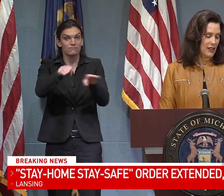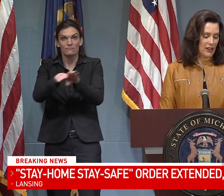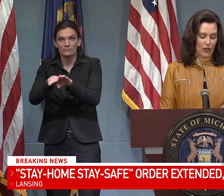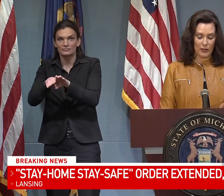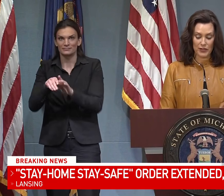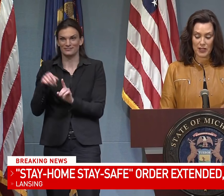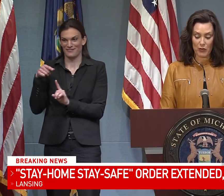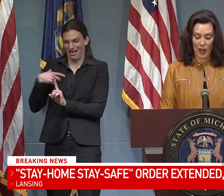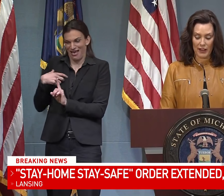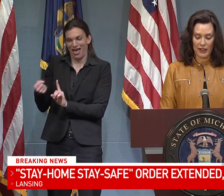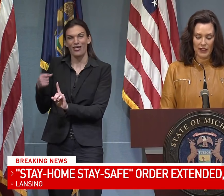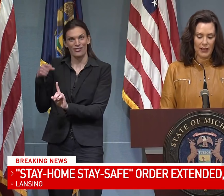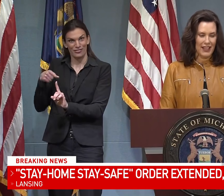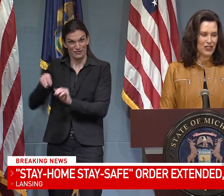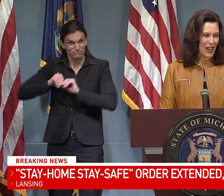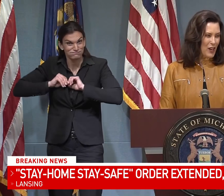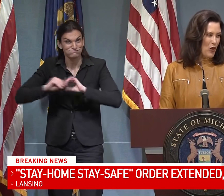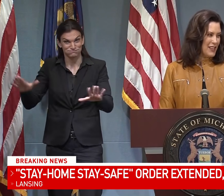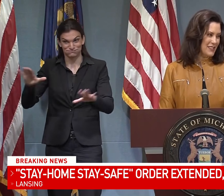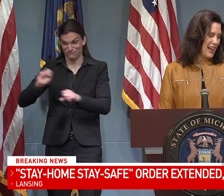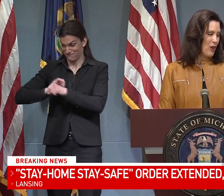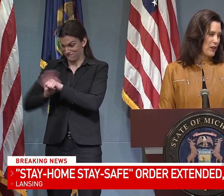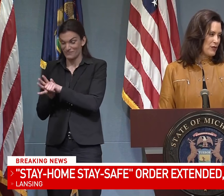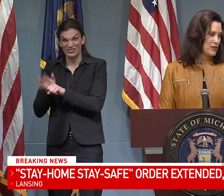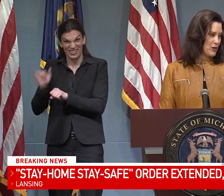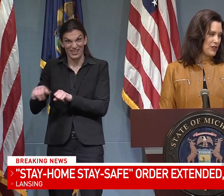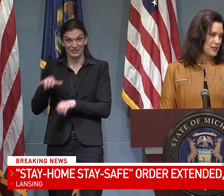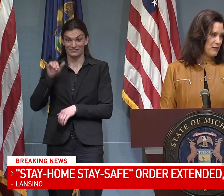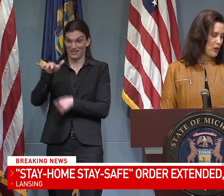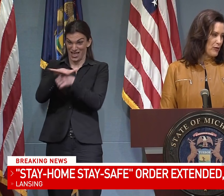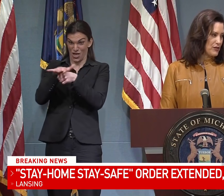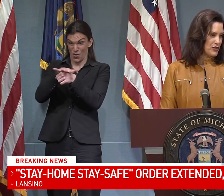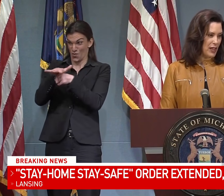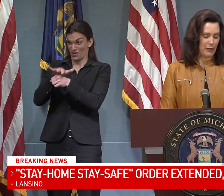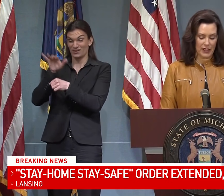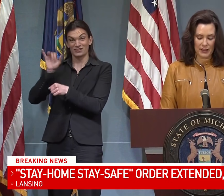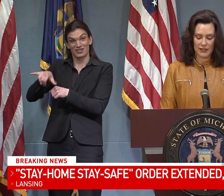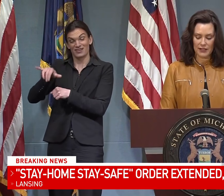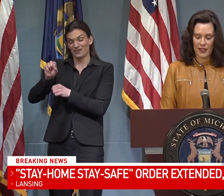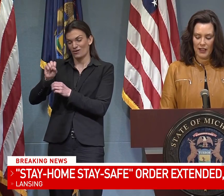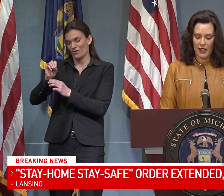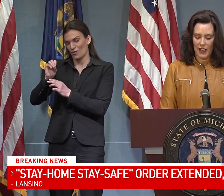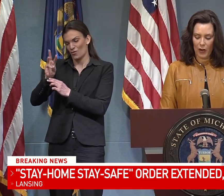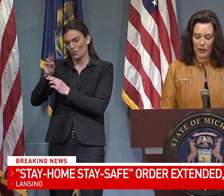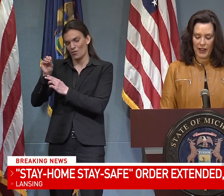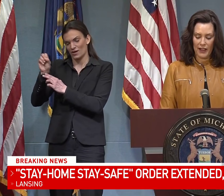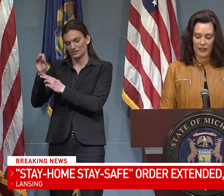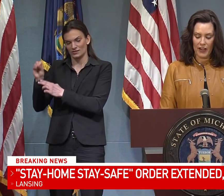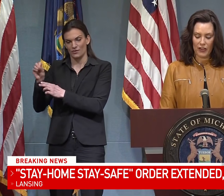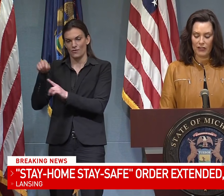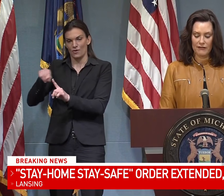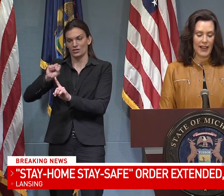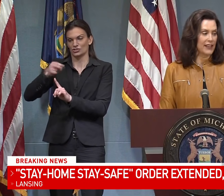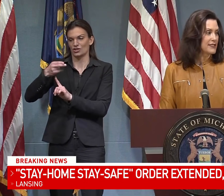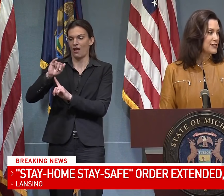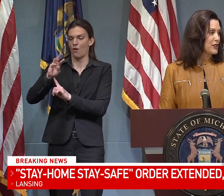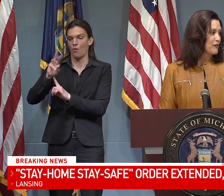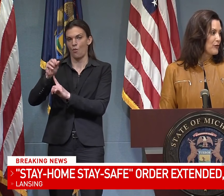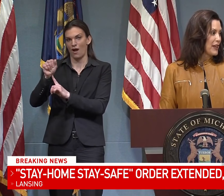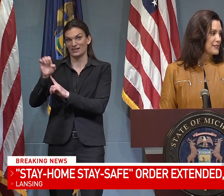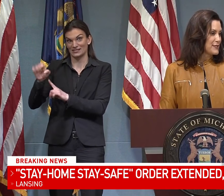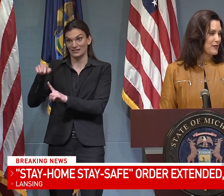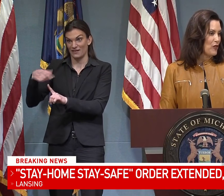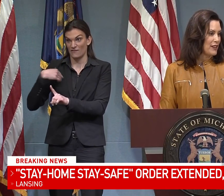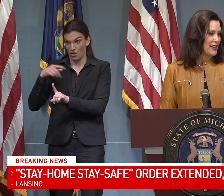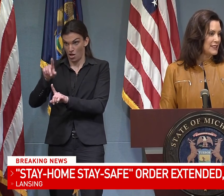lost, the incredible spread. In Shiawassee County, which is where this barber's shop is, we have 196